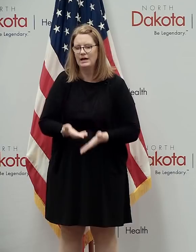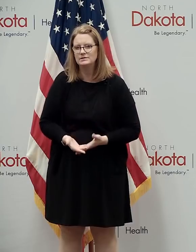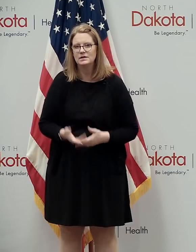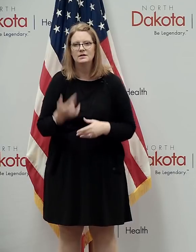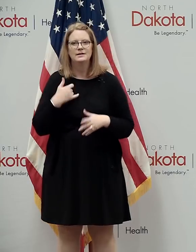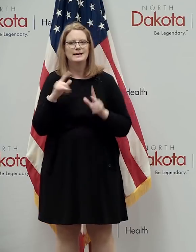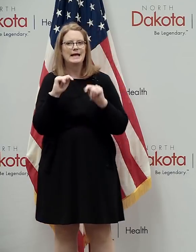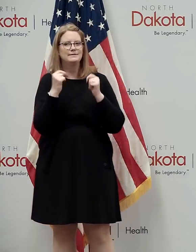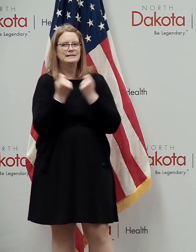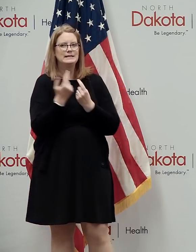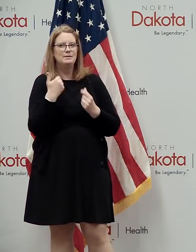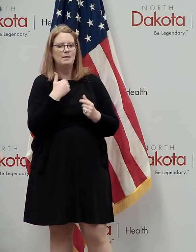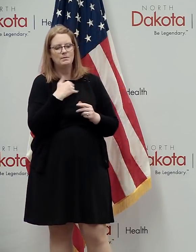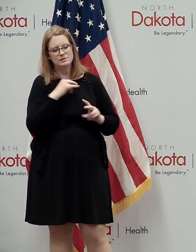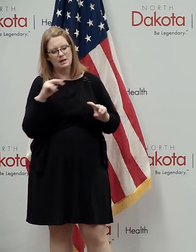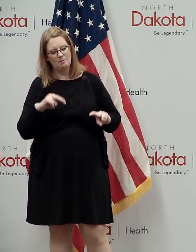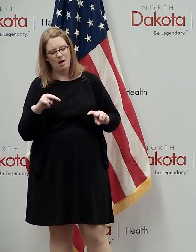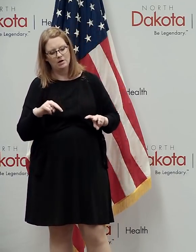and there is